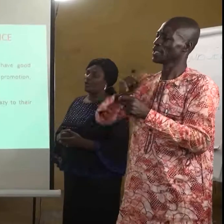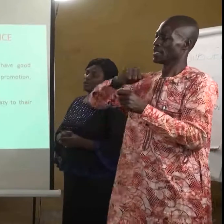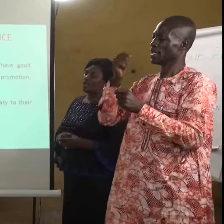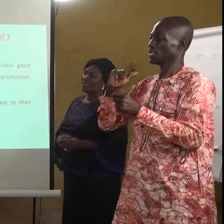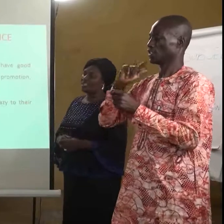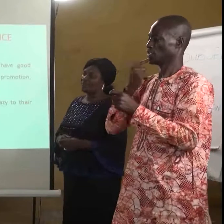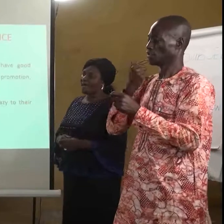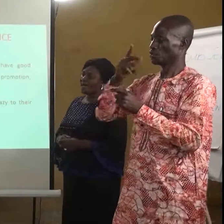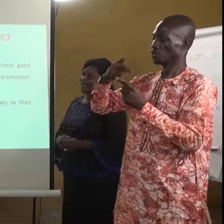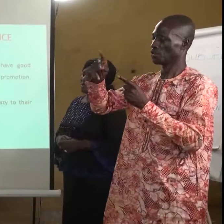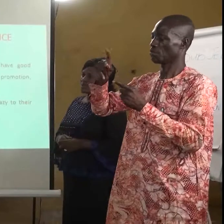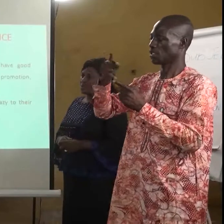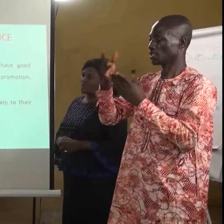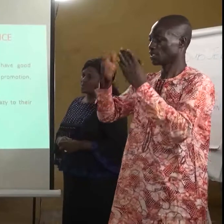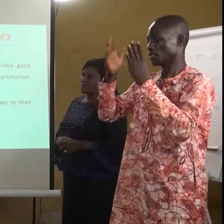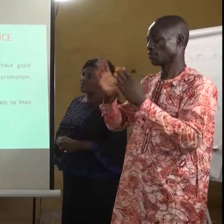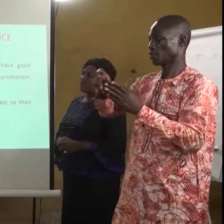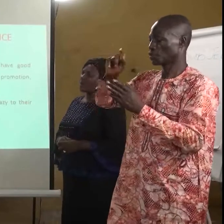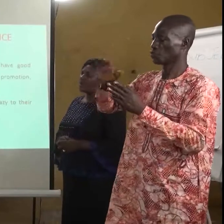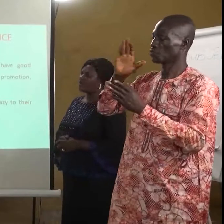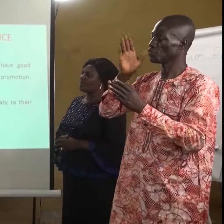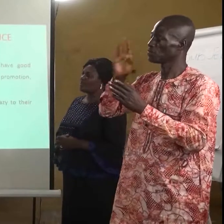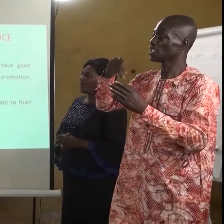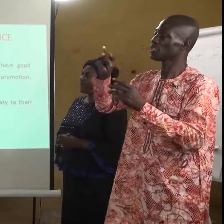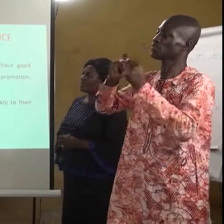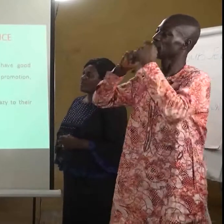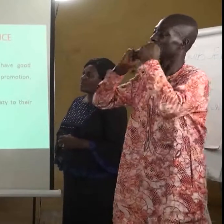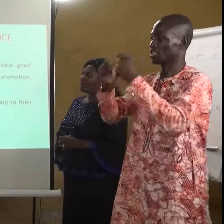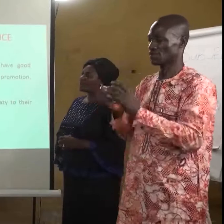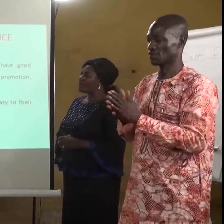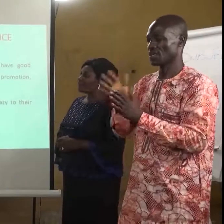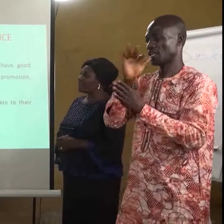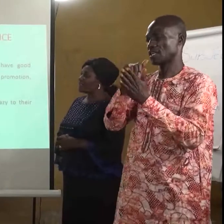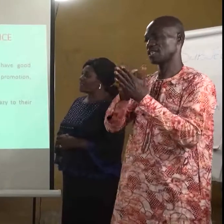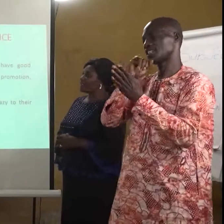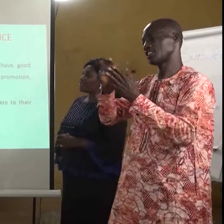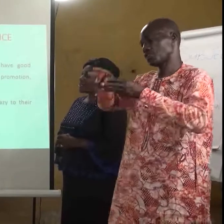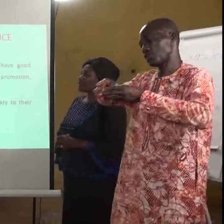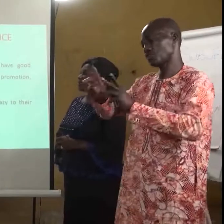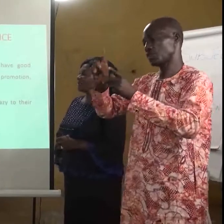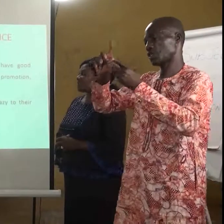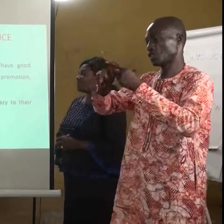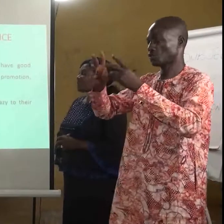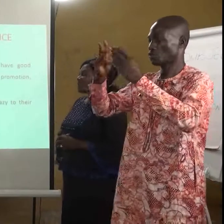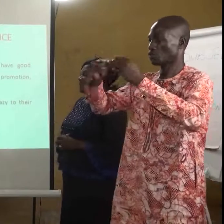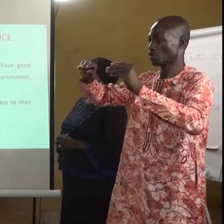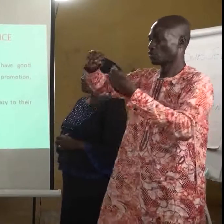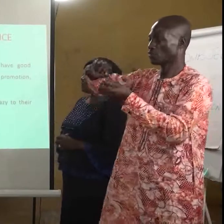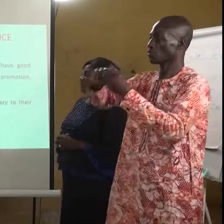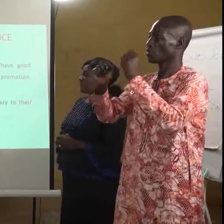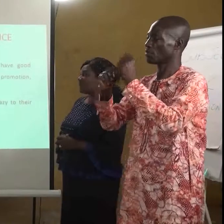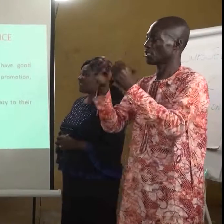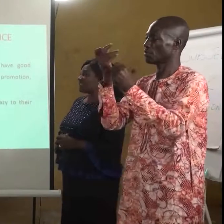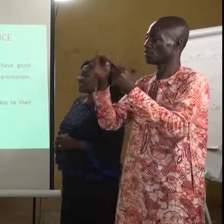follow or join the bad wagons. So one of the ways of solving these shortcomings or problems